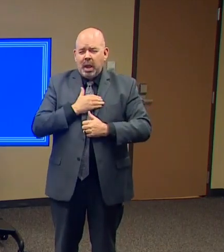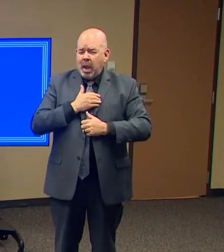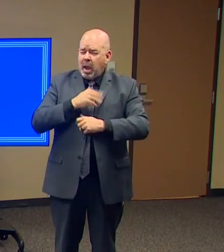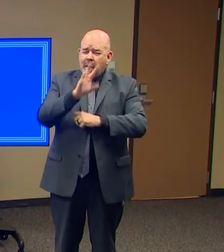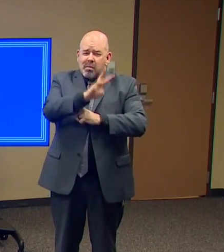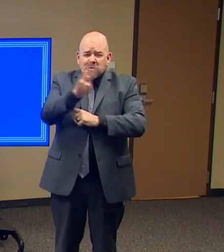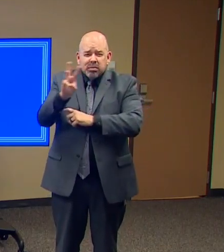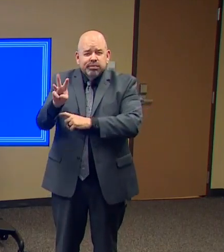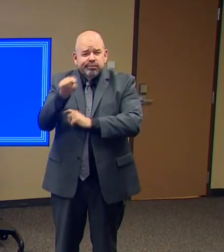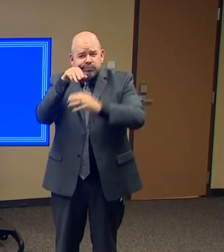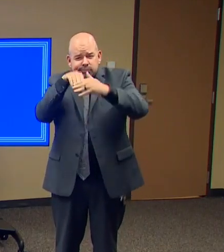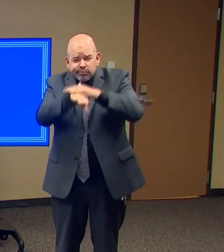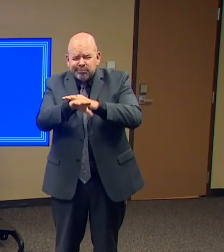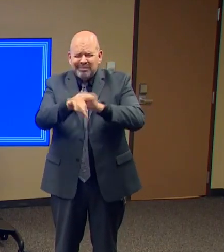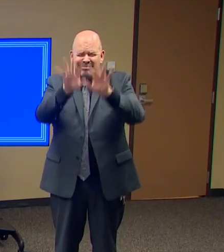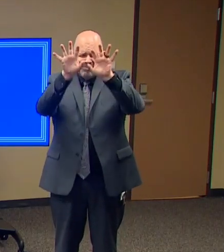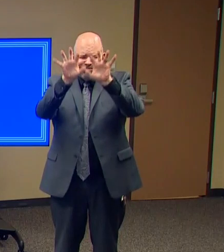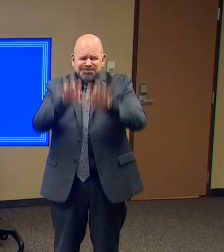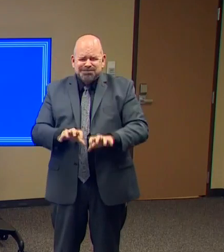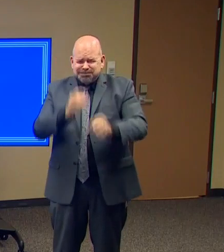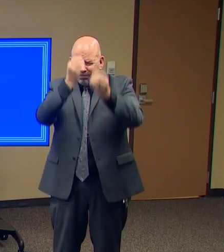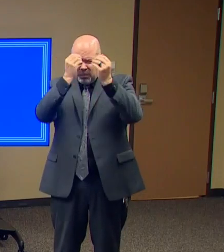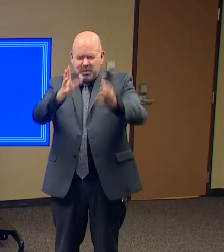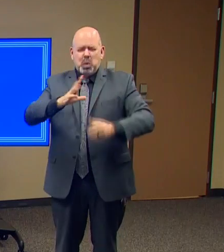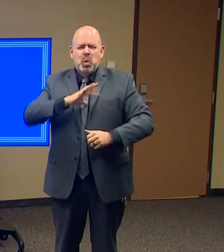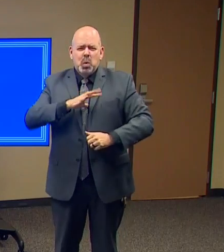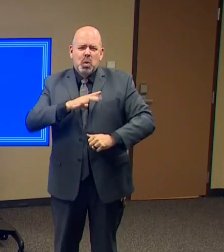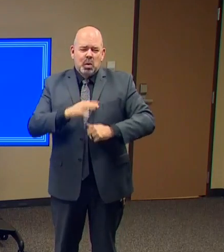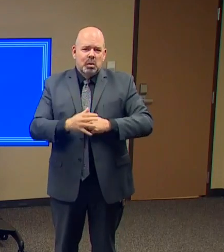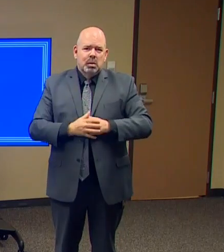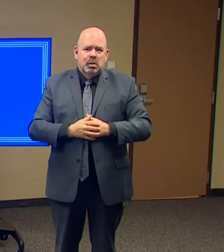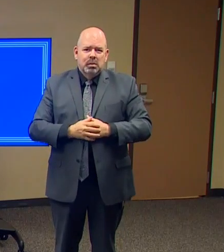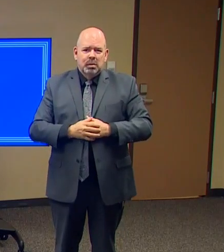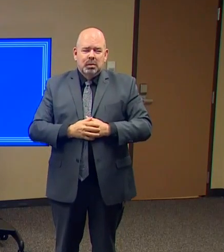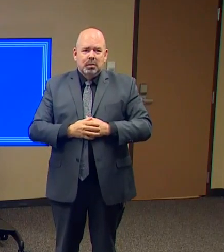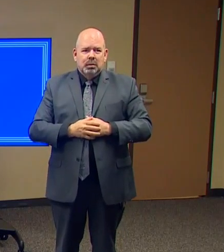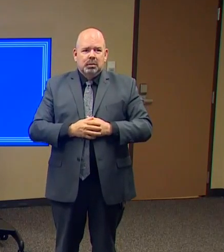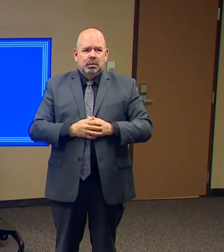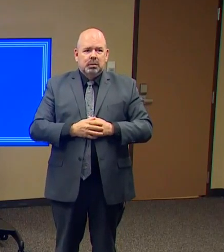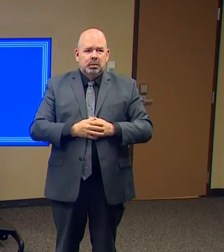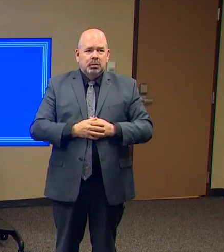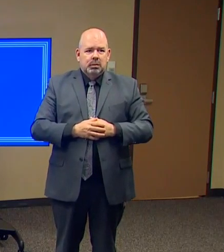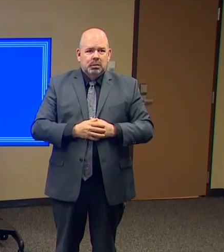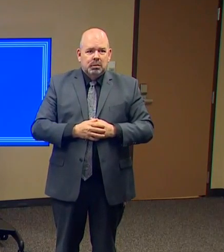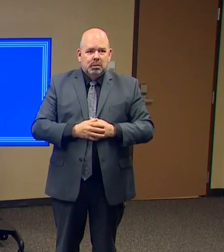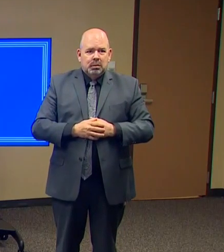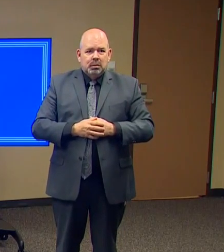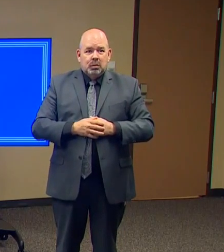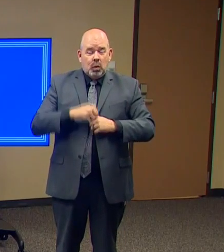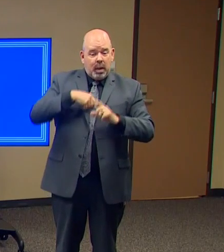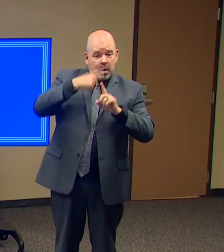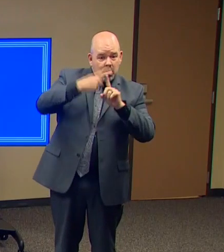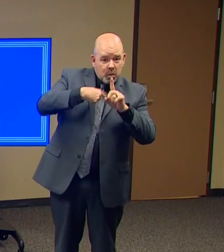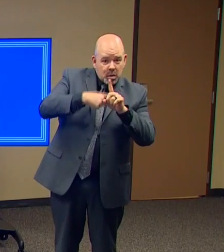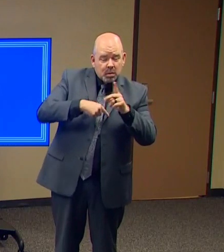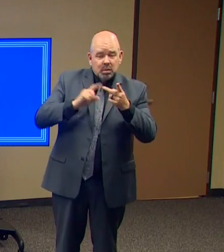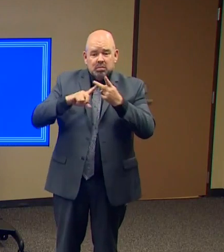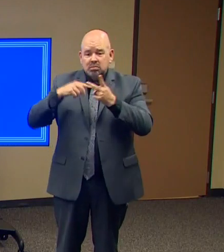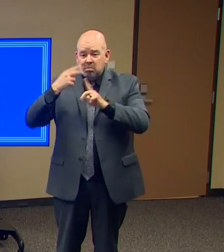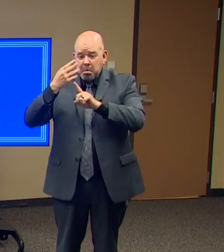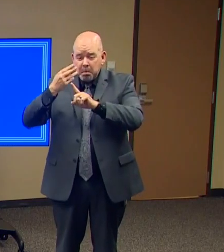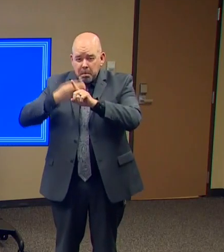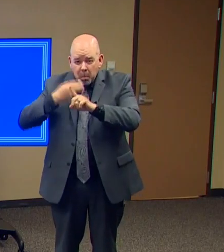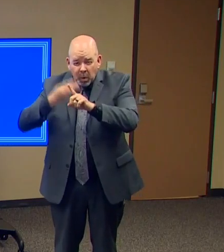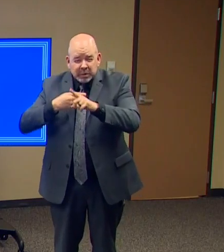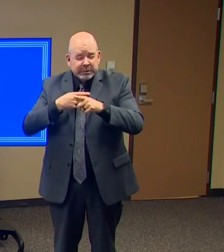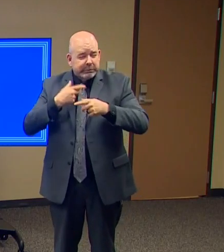find whatever you're looking for. So know that if you need mortgage or rental assistance, particularly with evictions starting up potentially